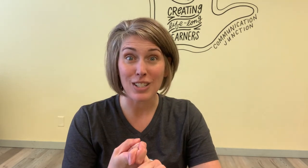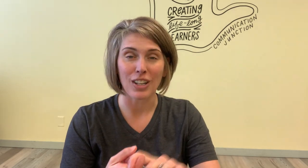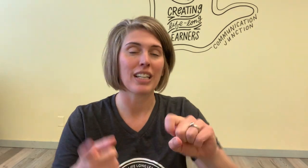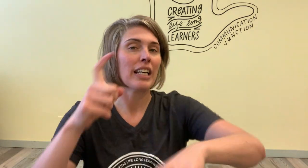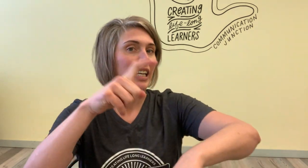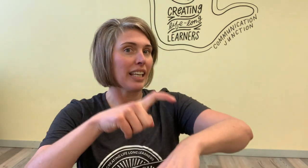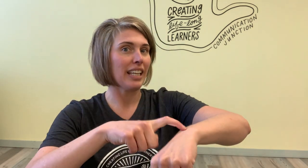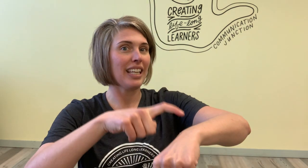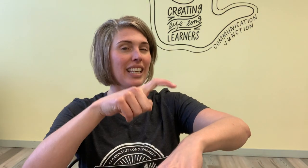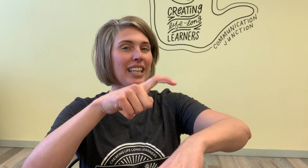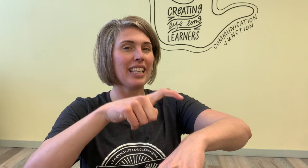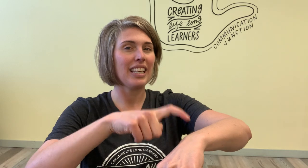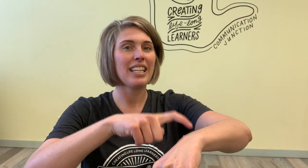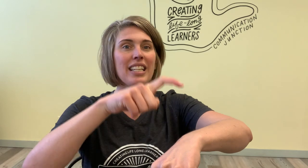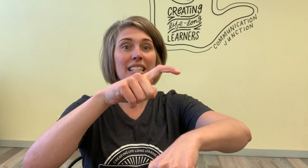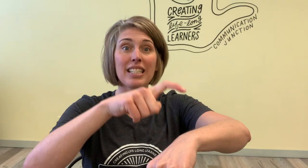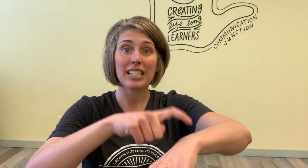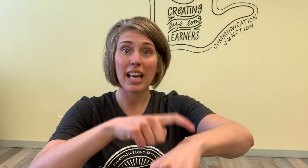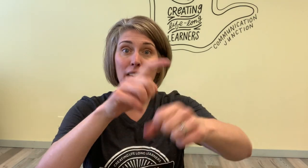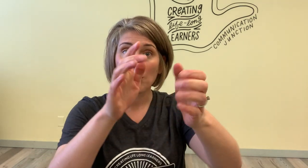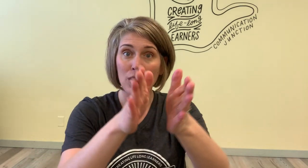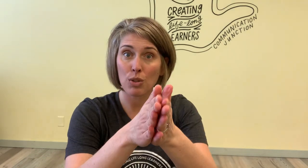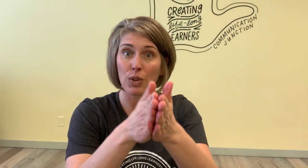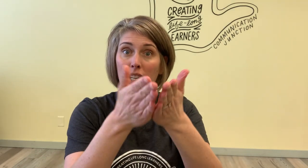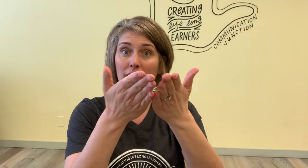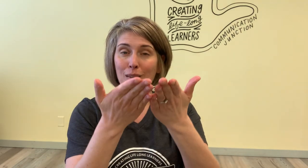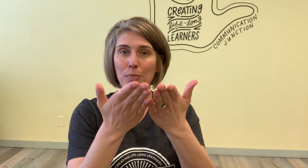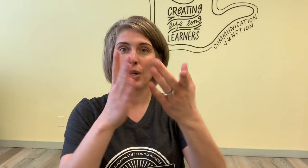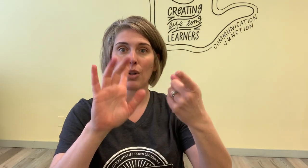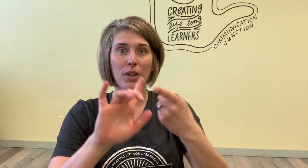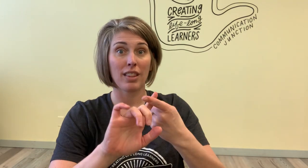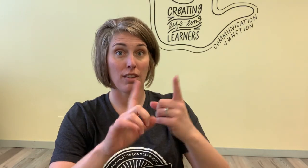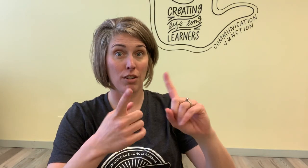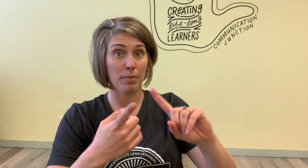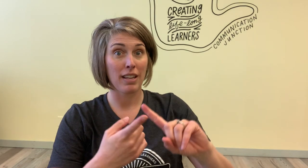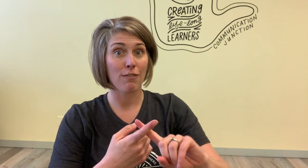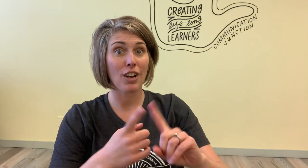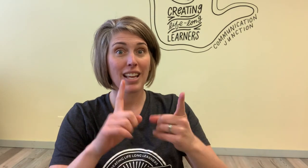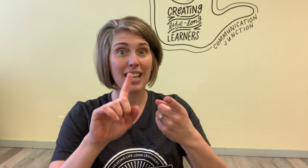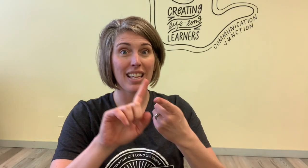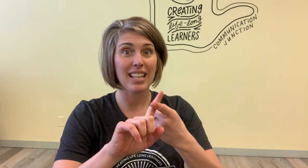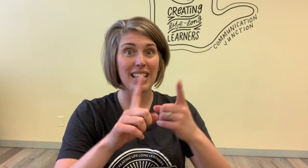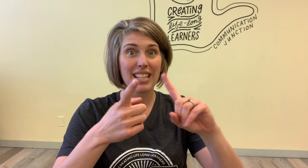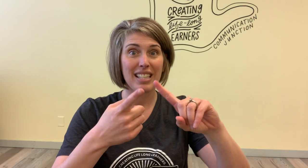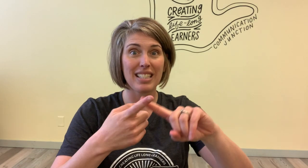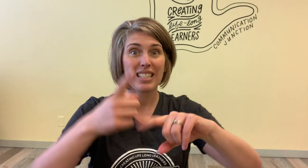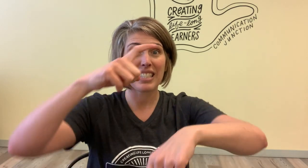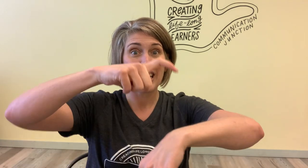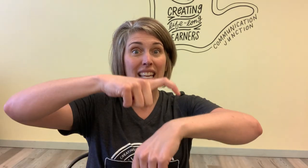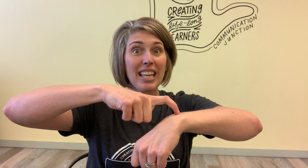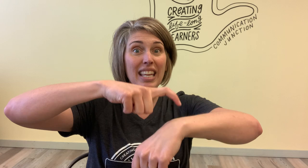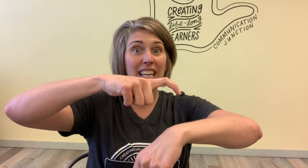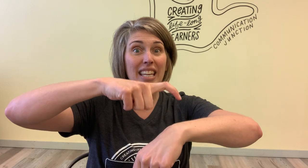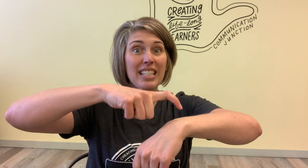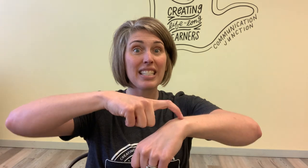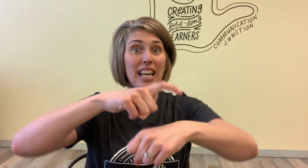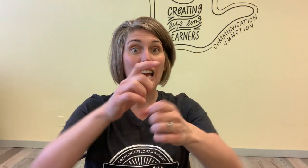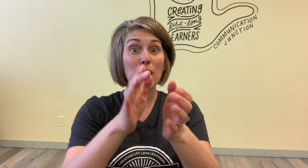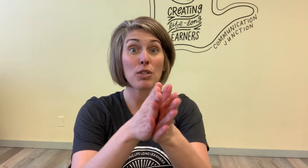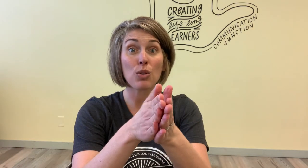song. It is time to read a book with all my friends. It is time to